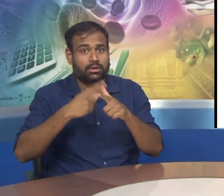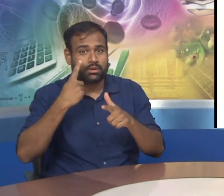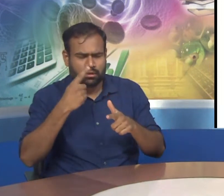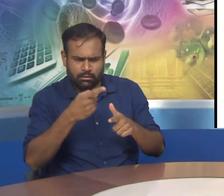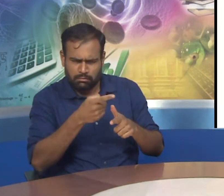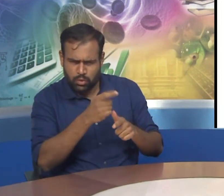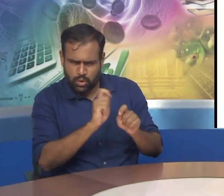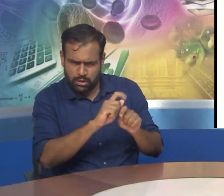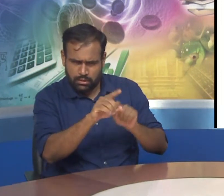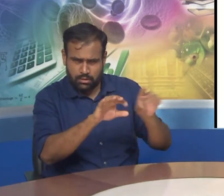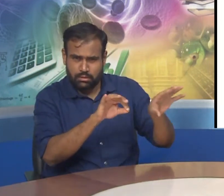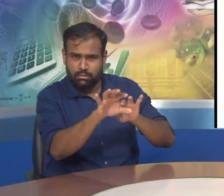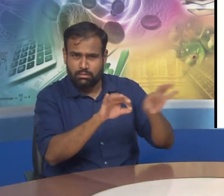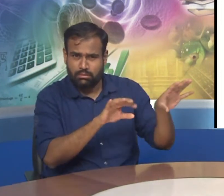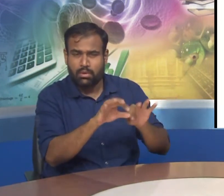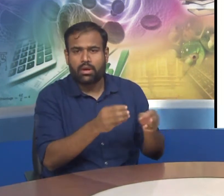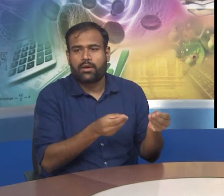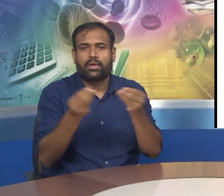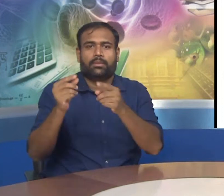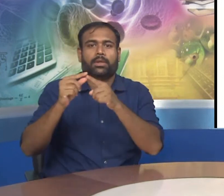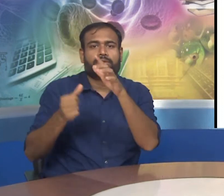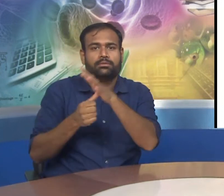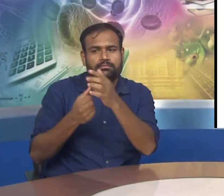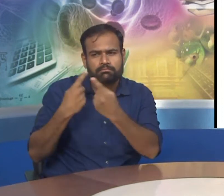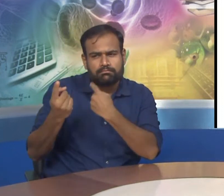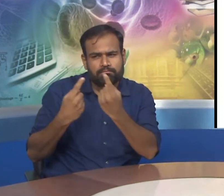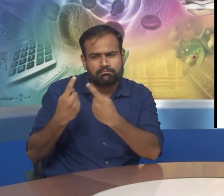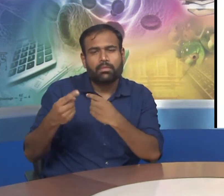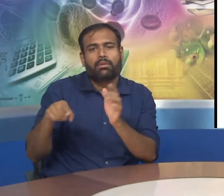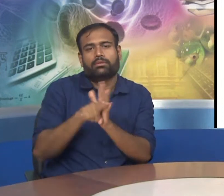judges if he deems proper.